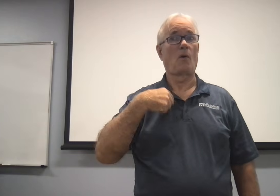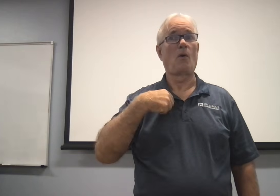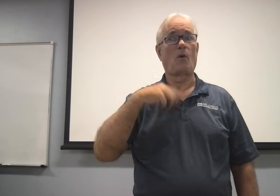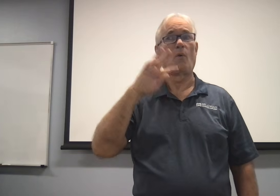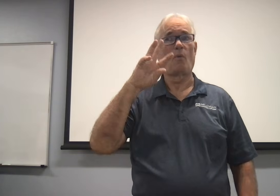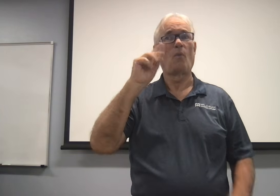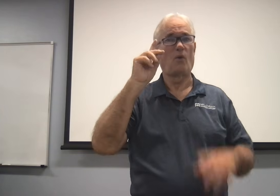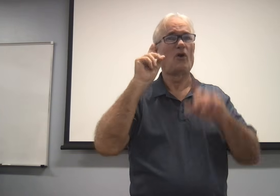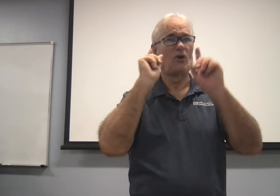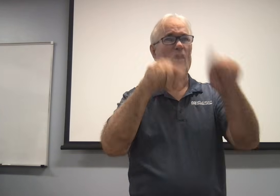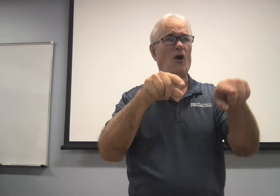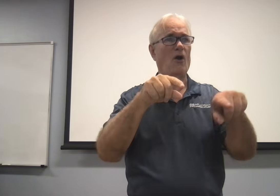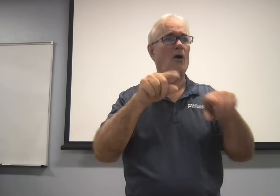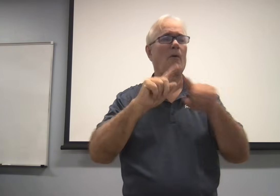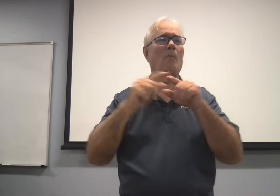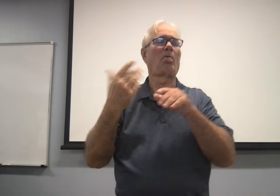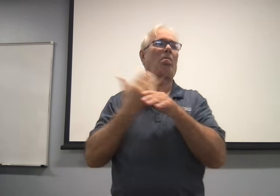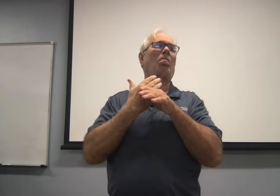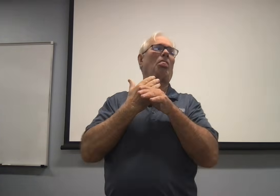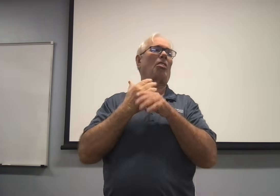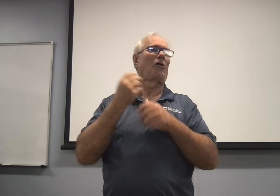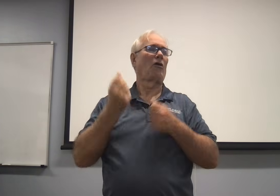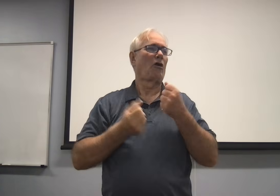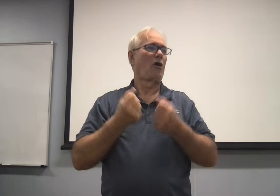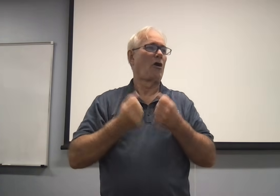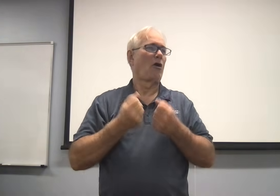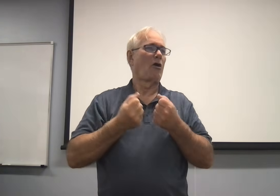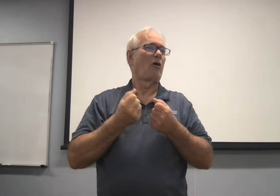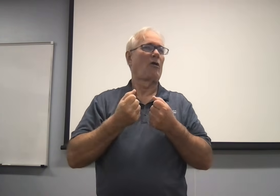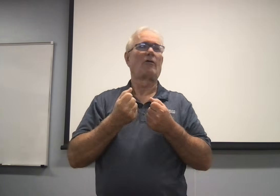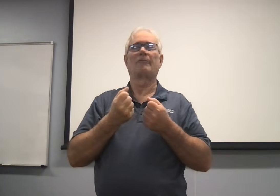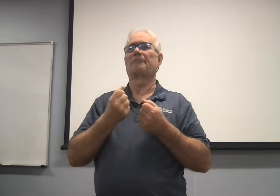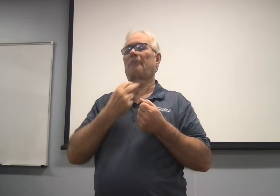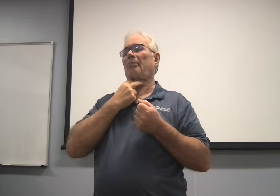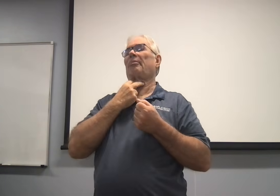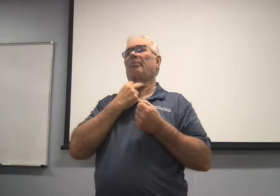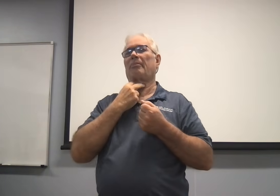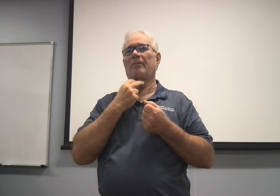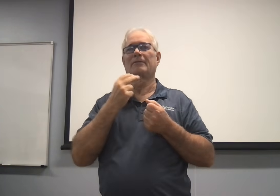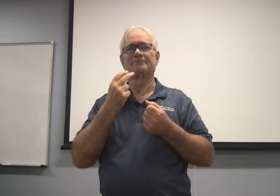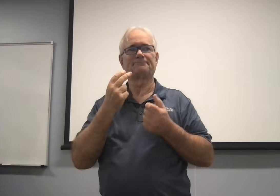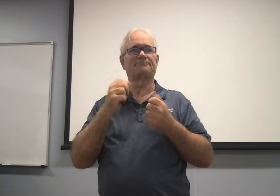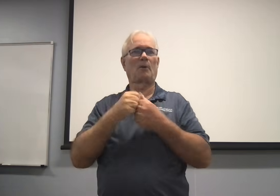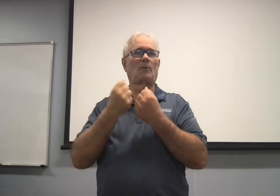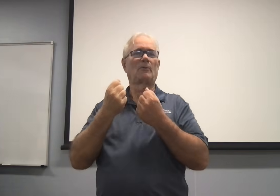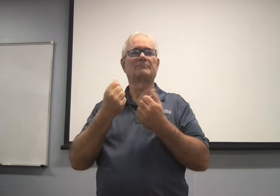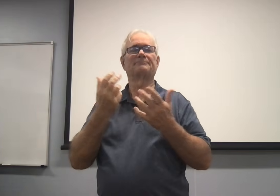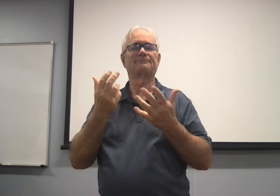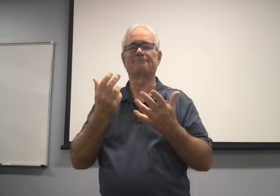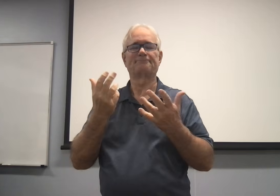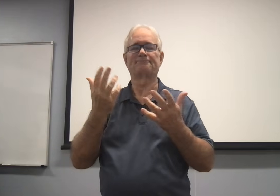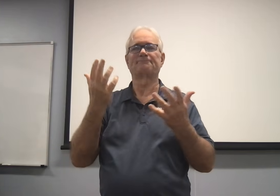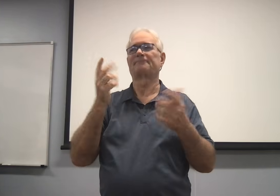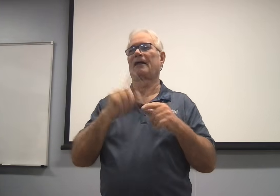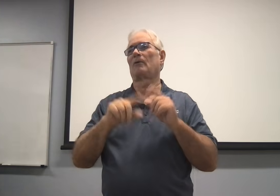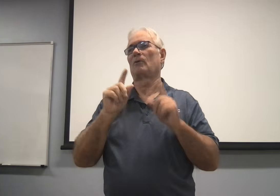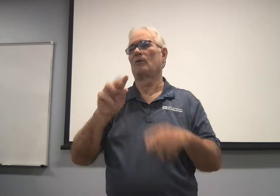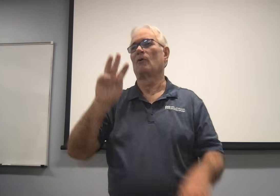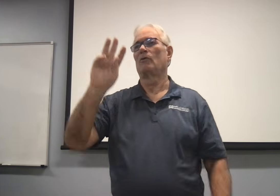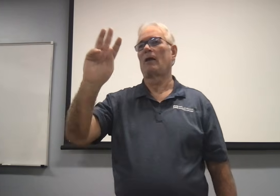W-L-D, would. I would go, but my car is keeping me from going. I'm stuck. It broke. I can't